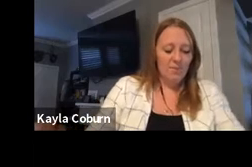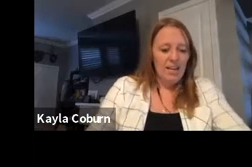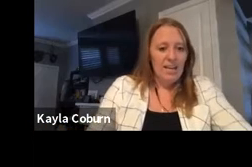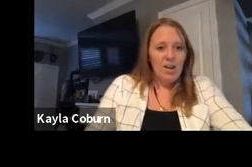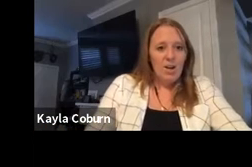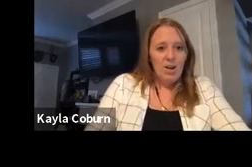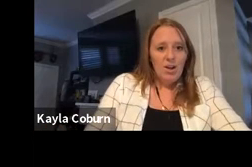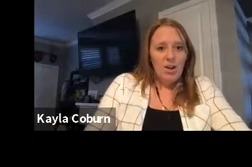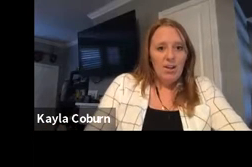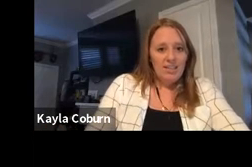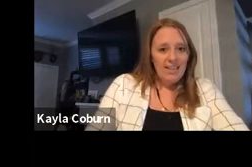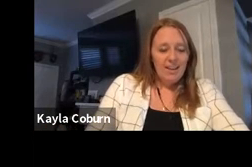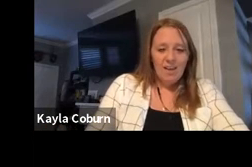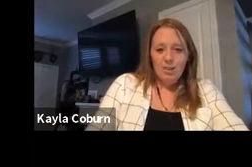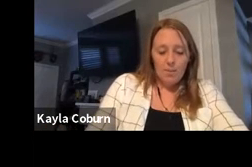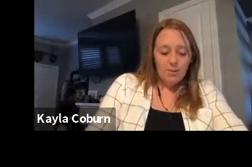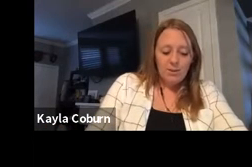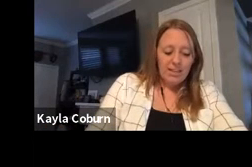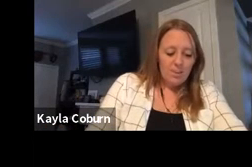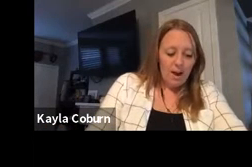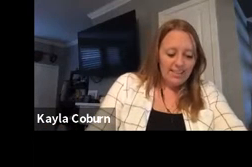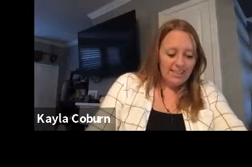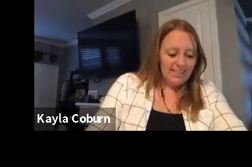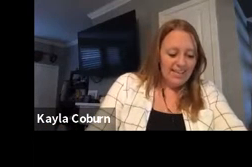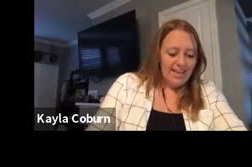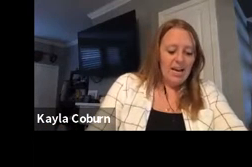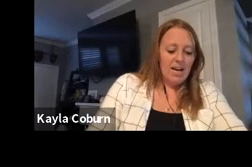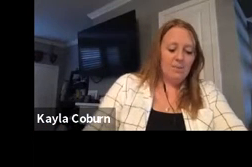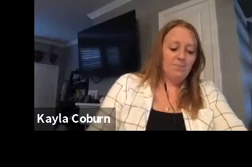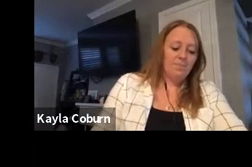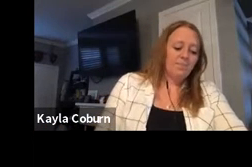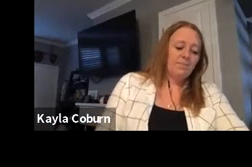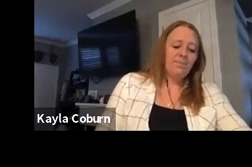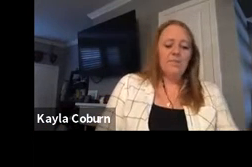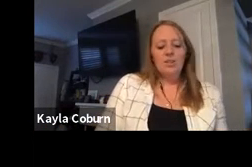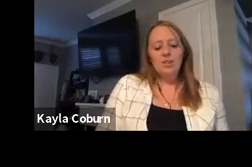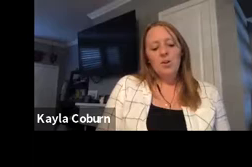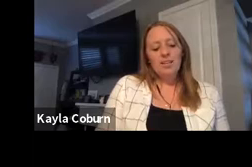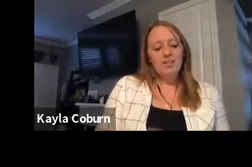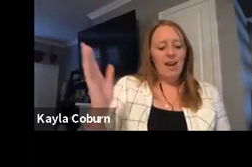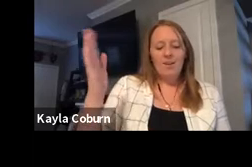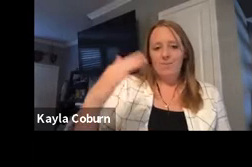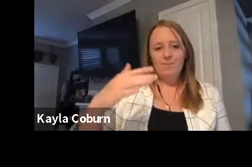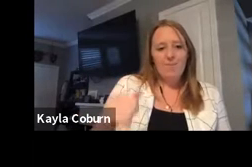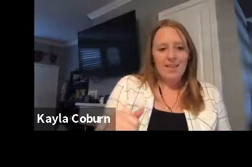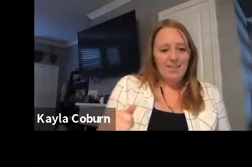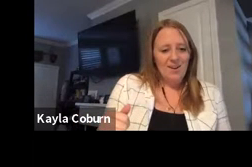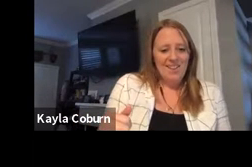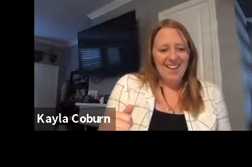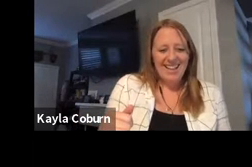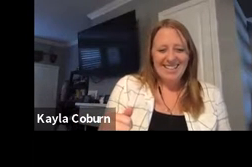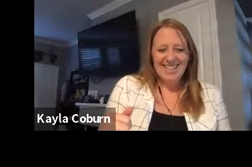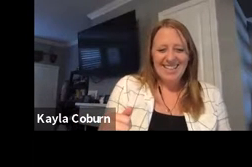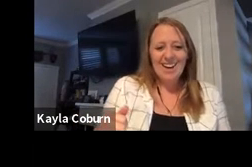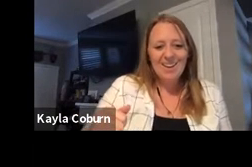So you need to give the opportunities to practice. Um, so meant to in